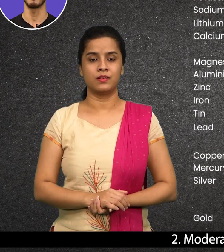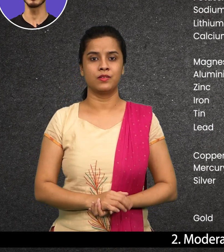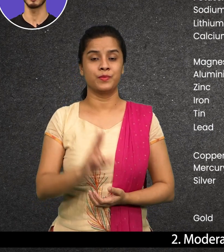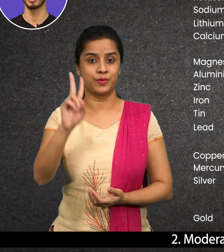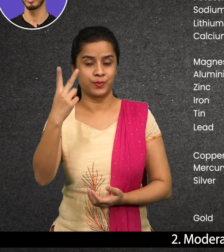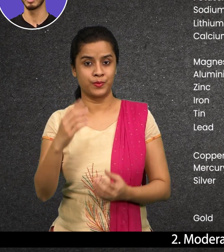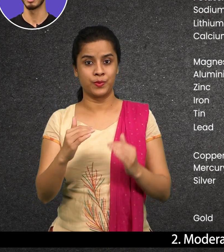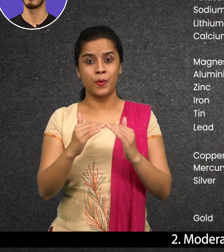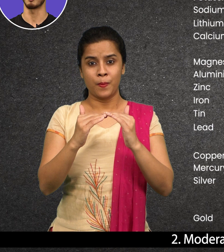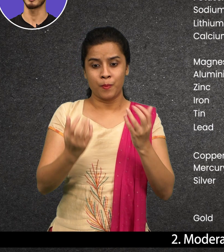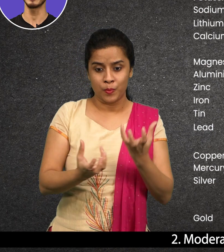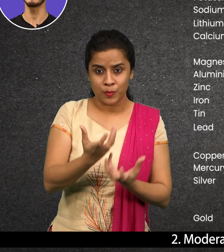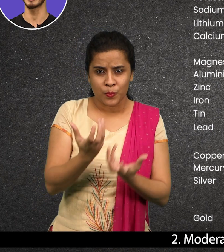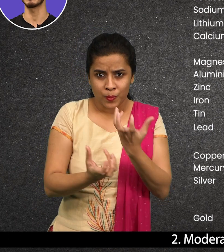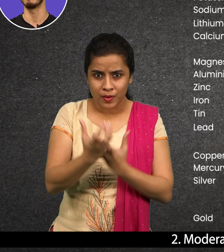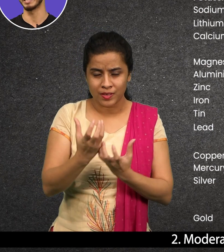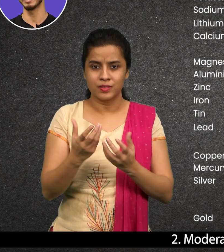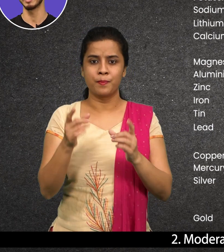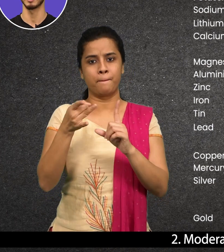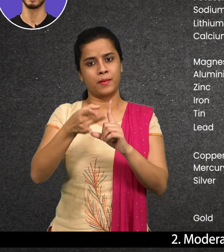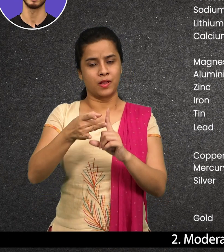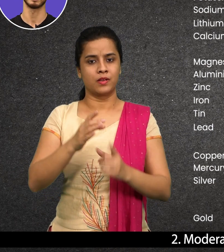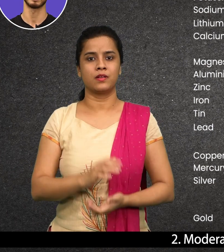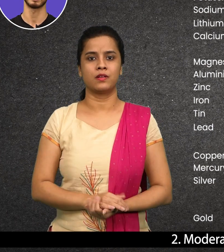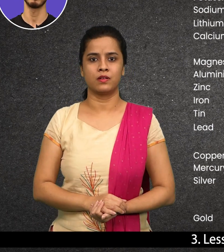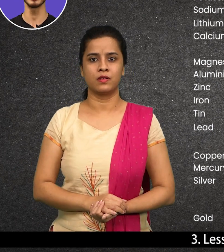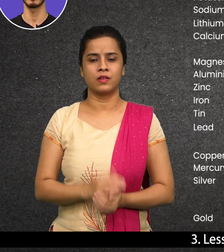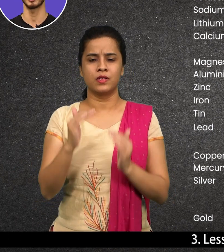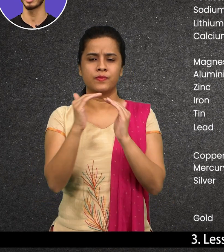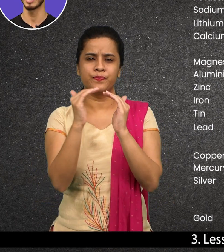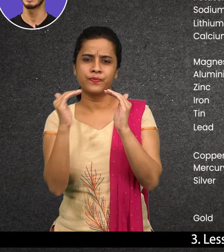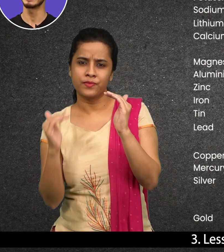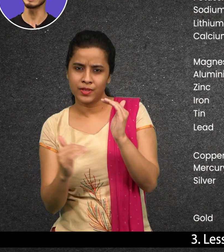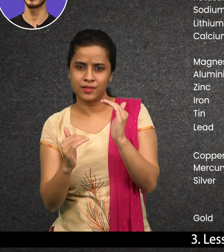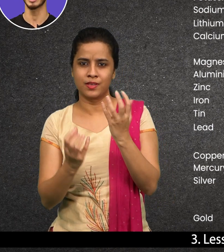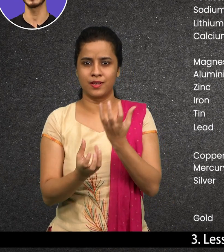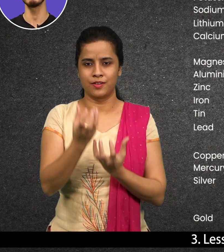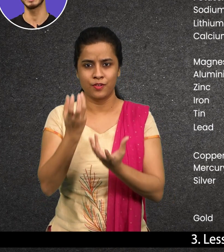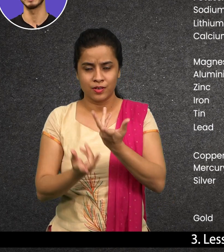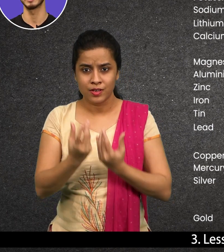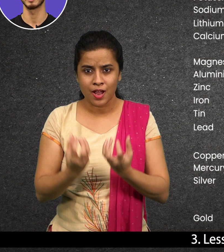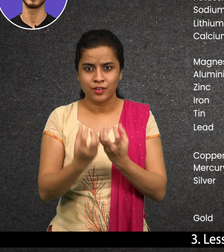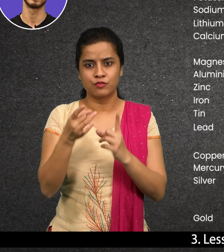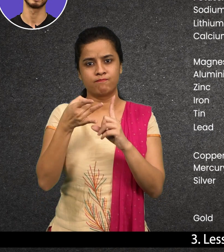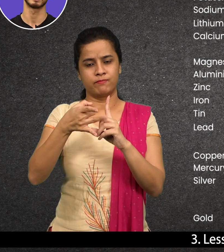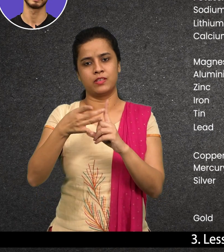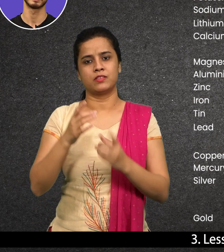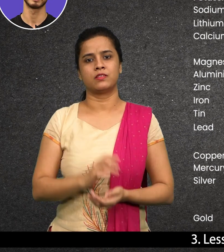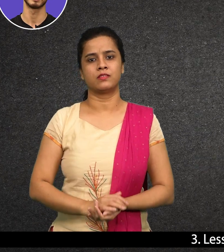Point number 2, moderately reactive metals. Point number 3, less reactive metals.